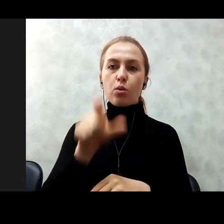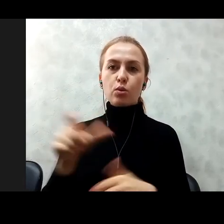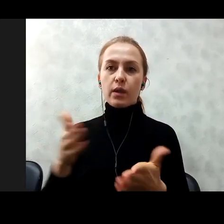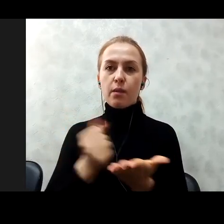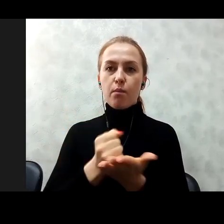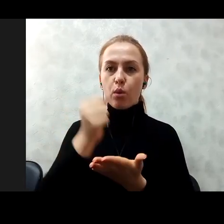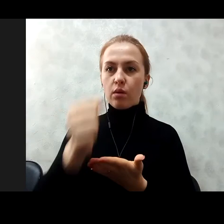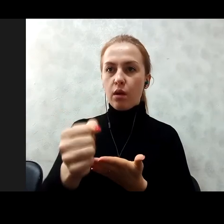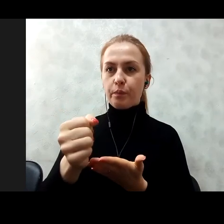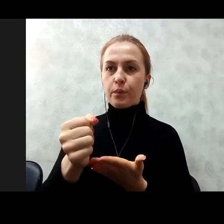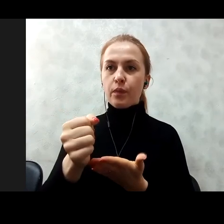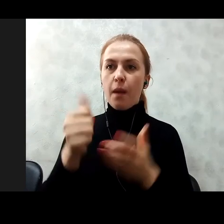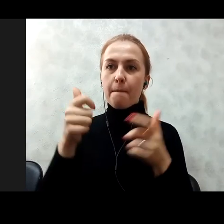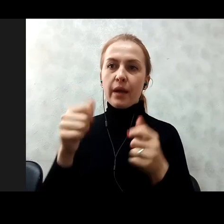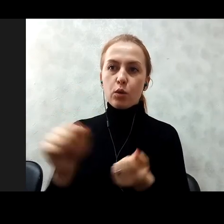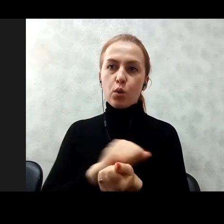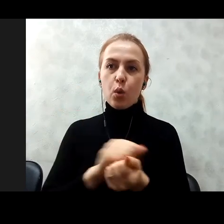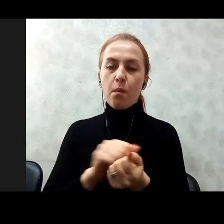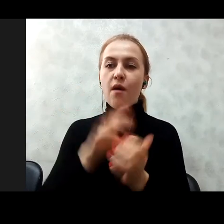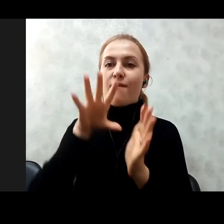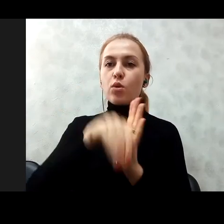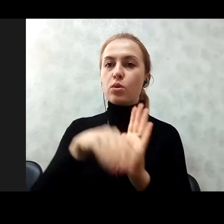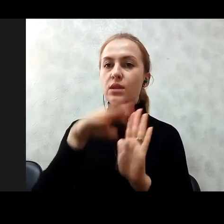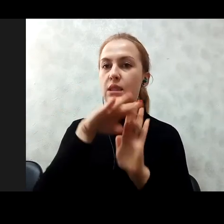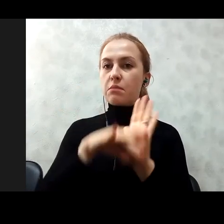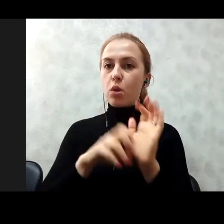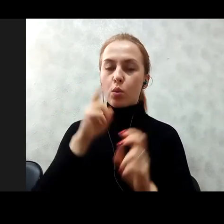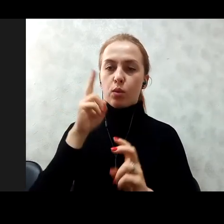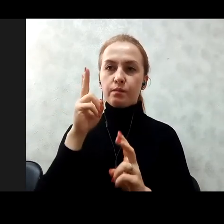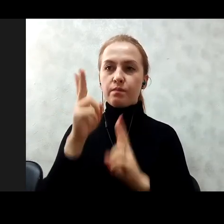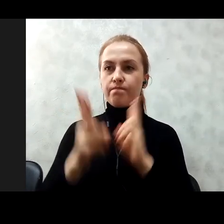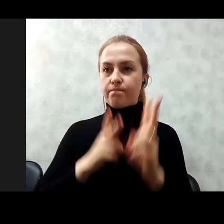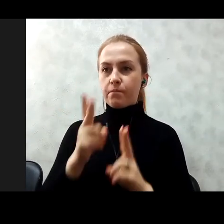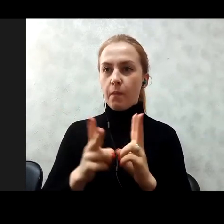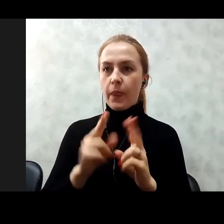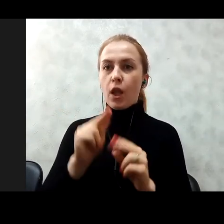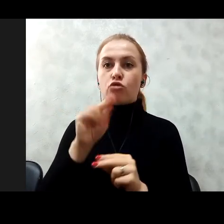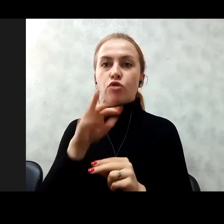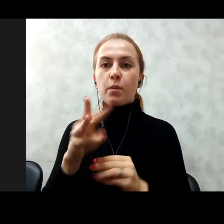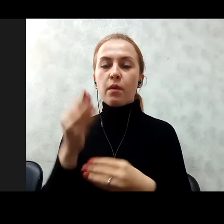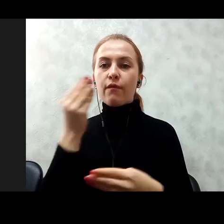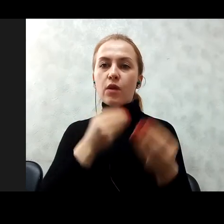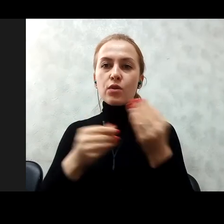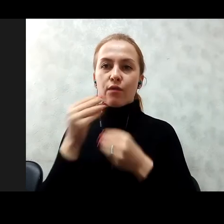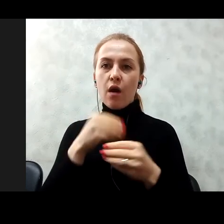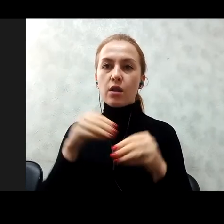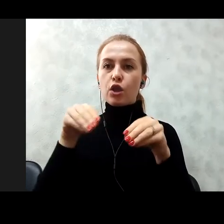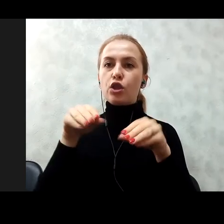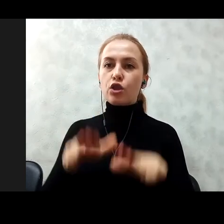thus, those who were submitting the packages of documents could